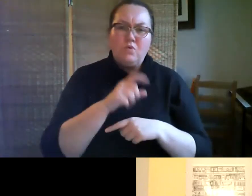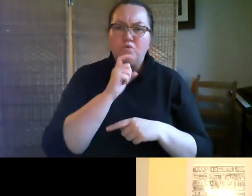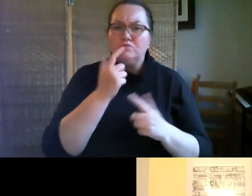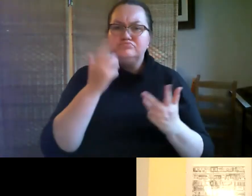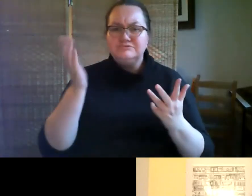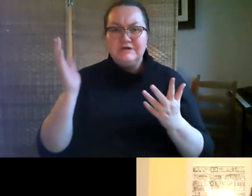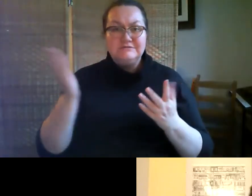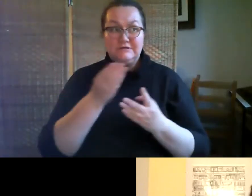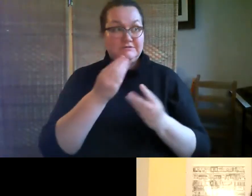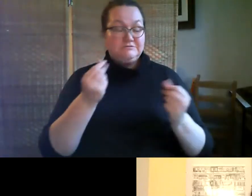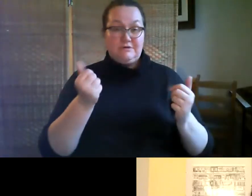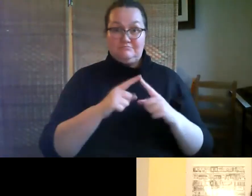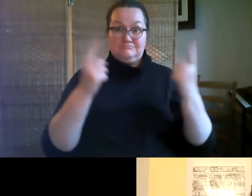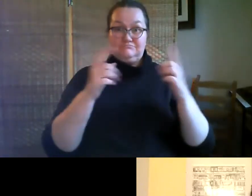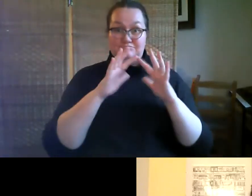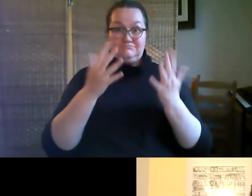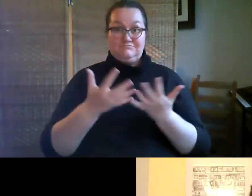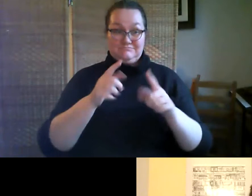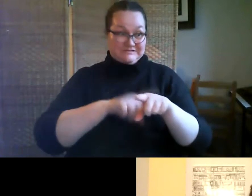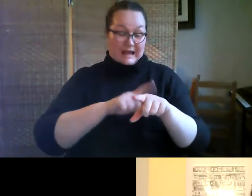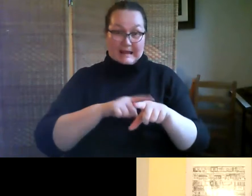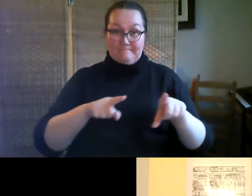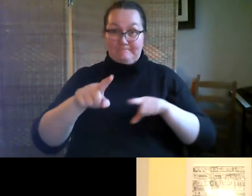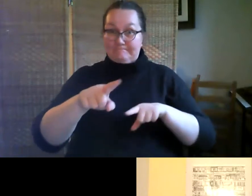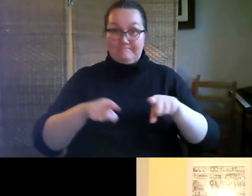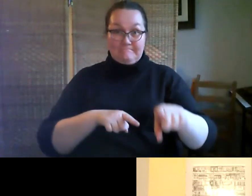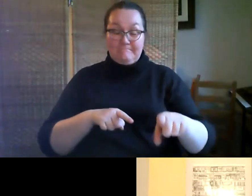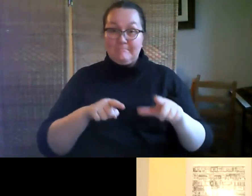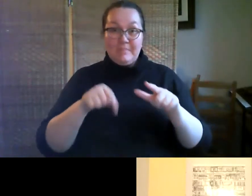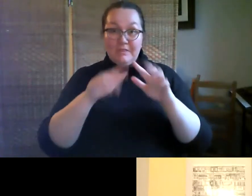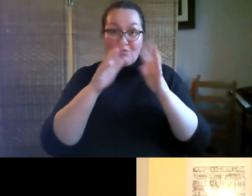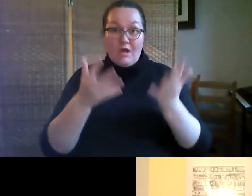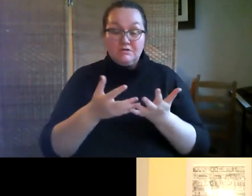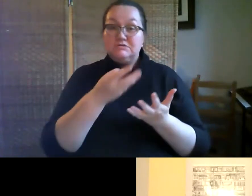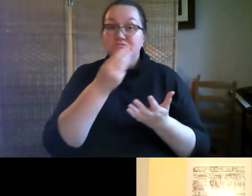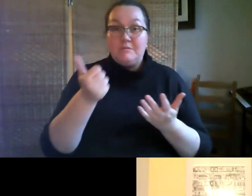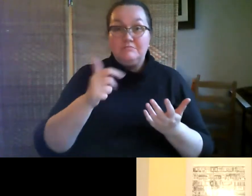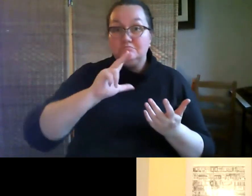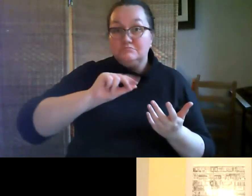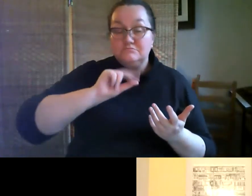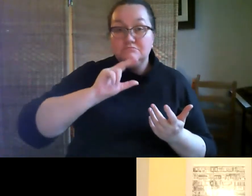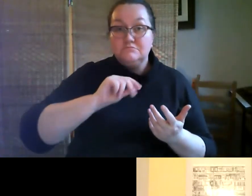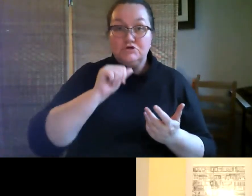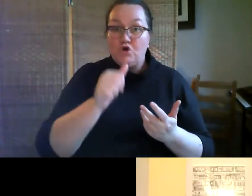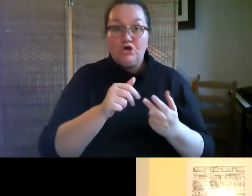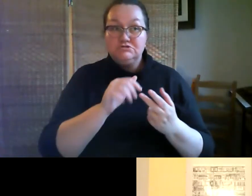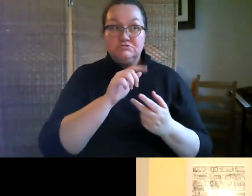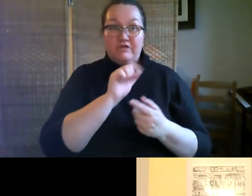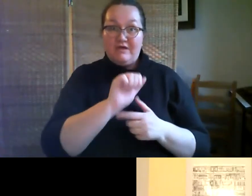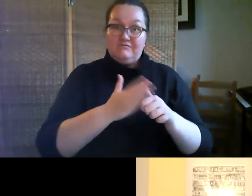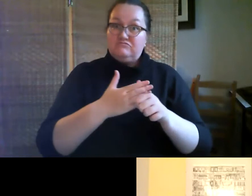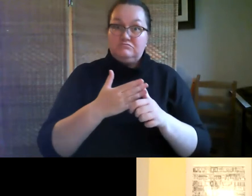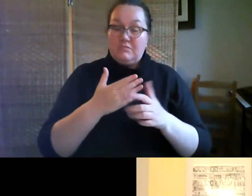us from different time zones, some of them speaking in non-native languages. And so there's a considerable